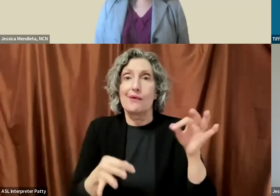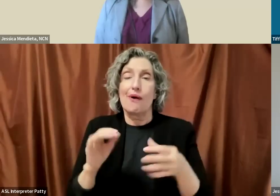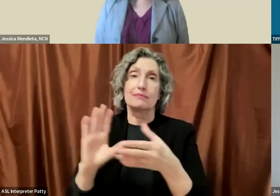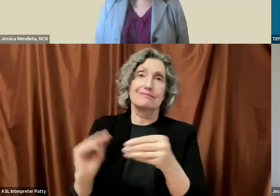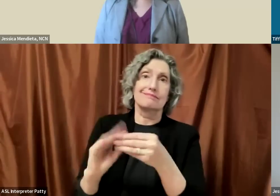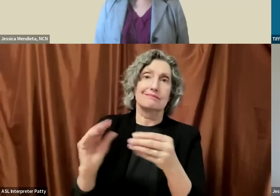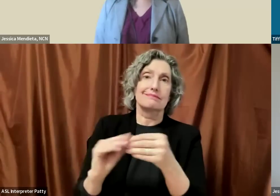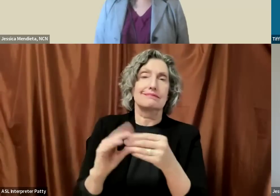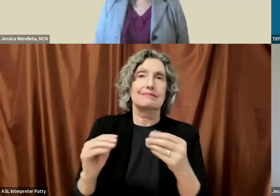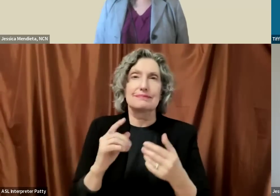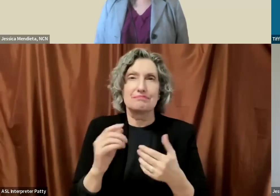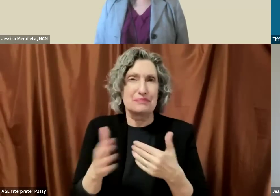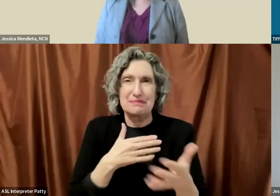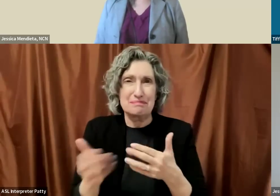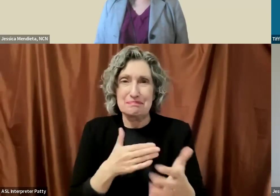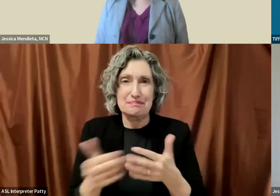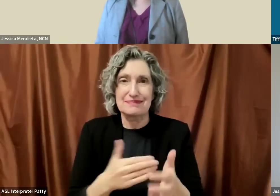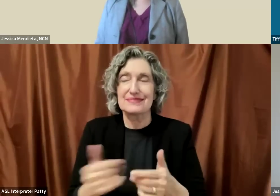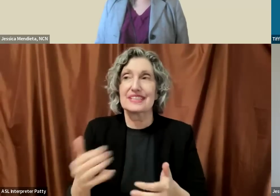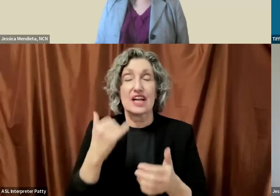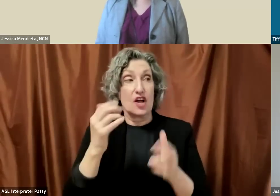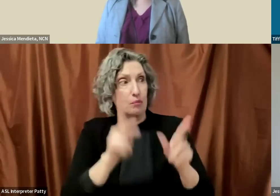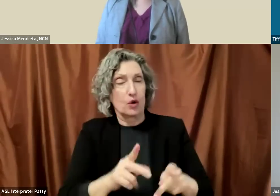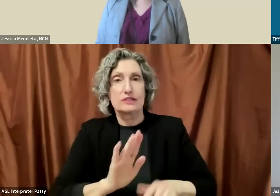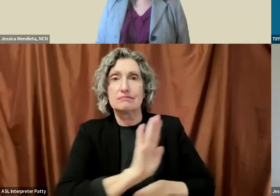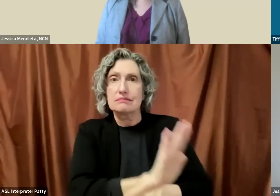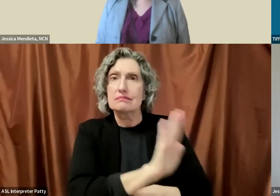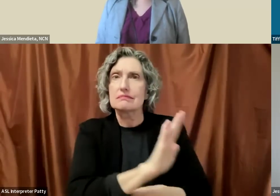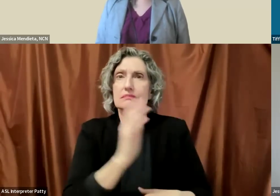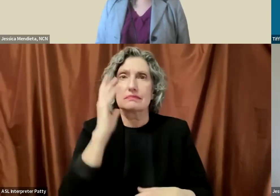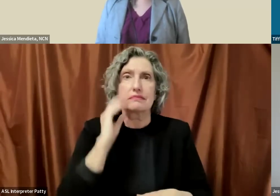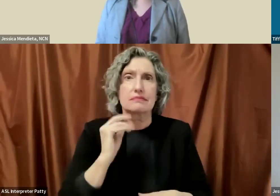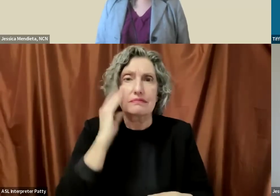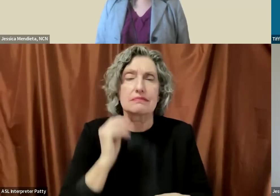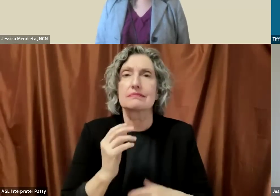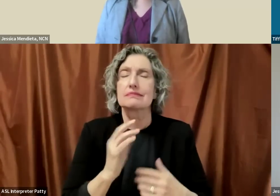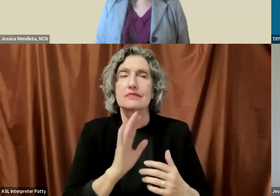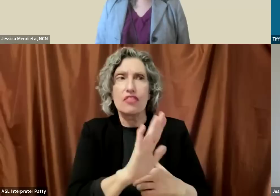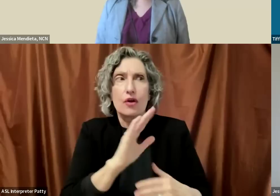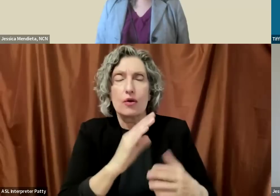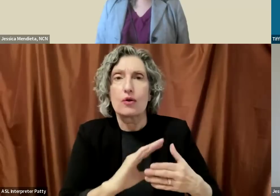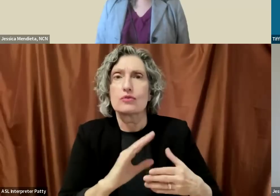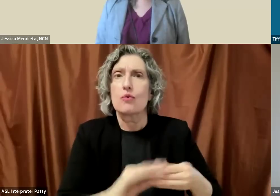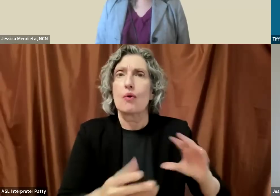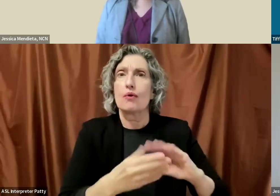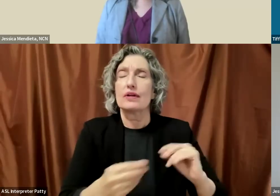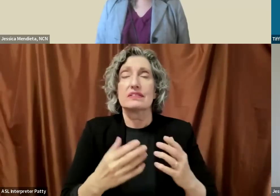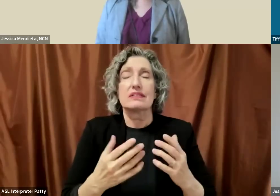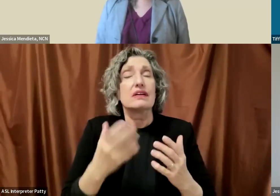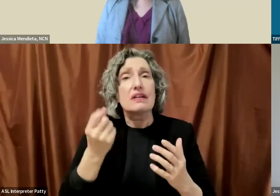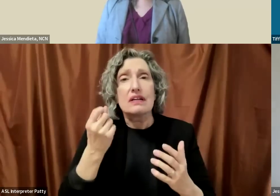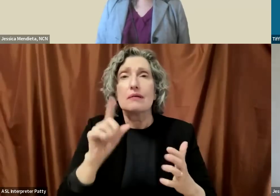that, but it's so much more powerful to hear from a wide array of voices who can talk about